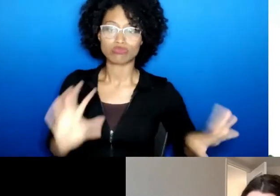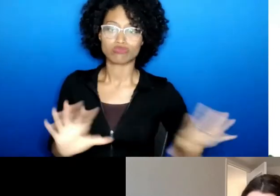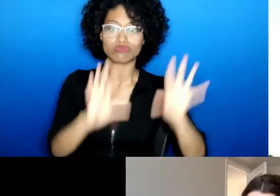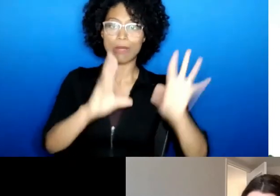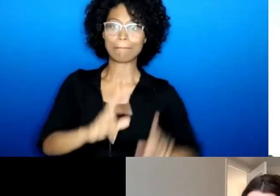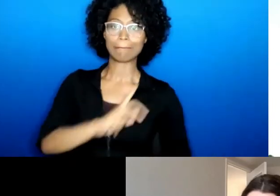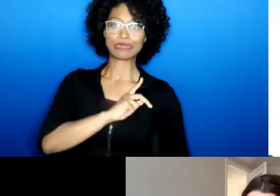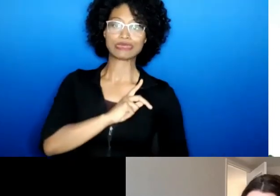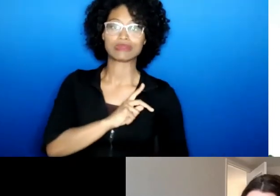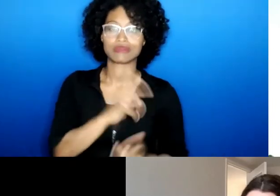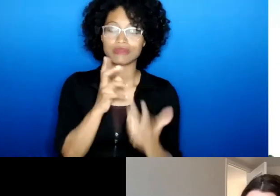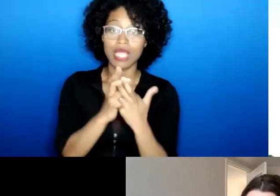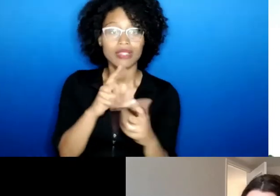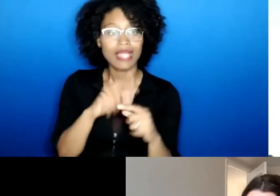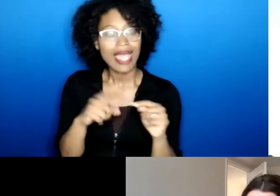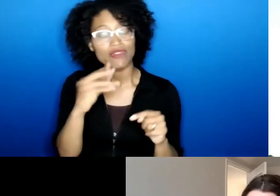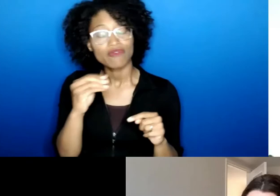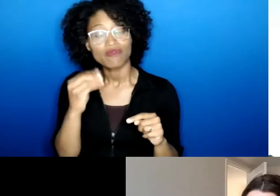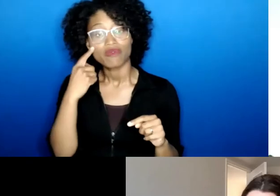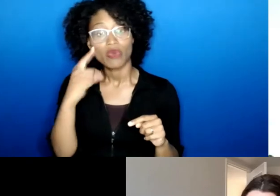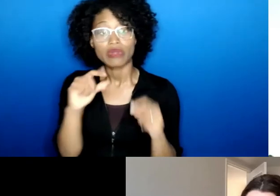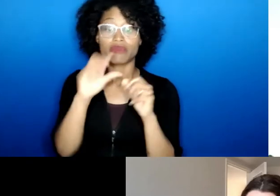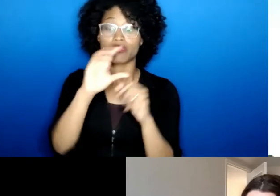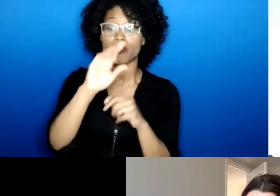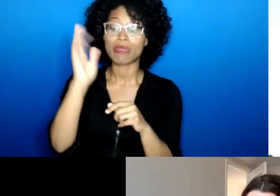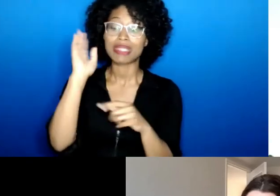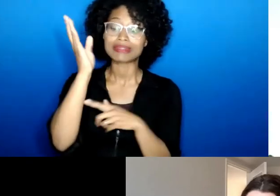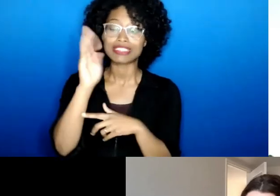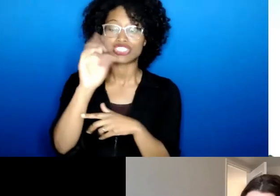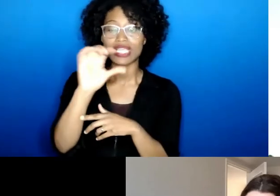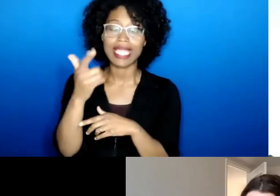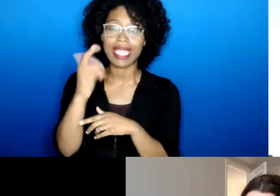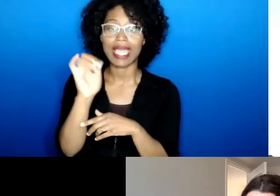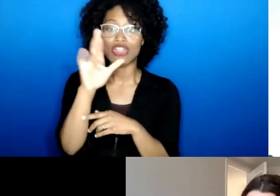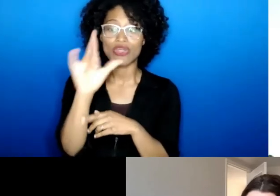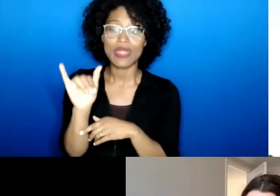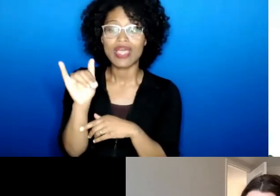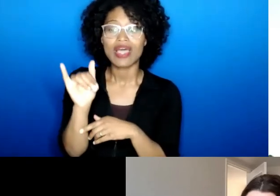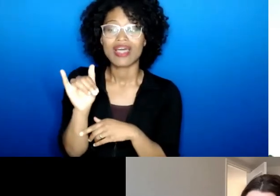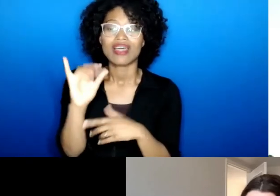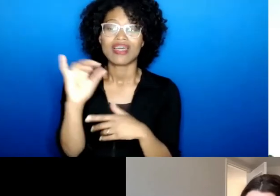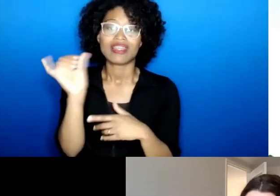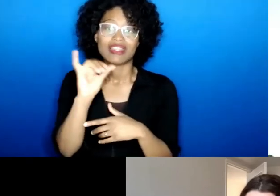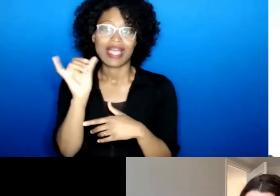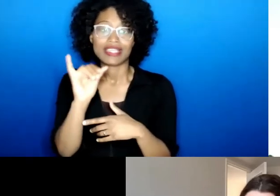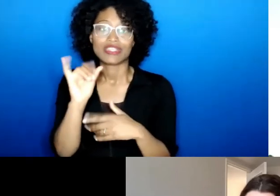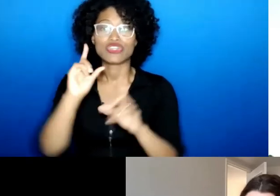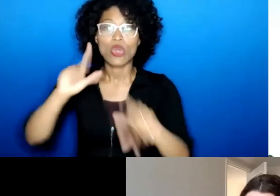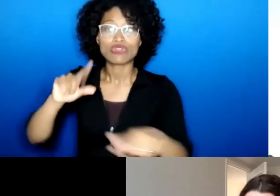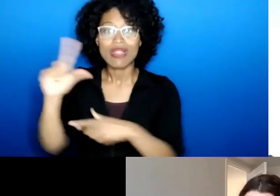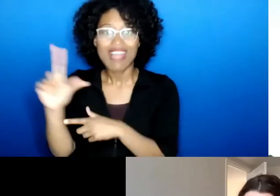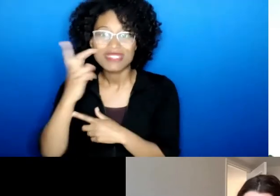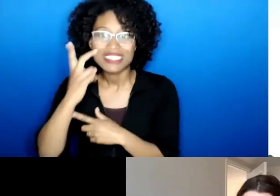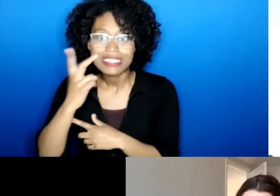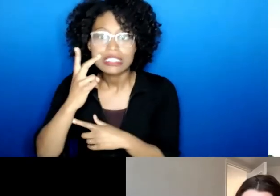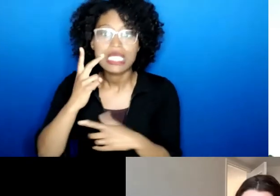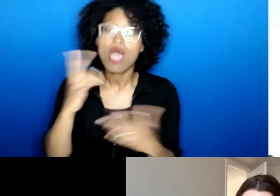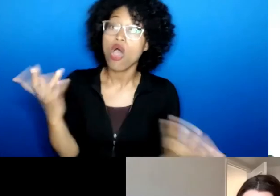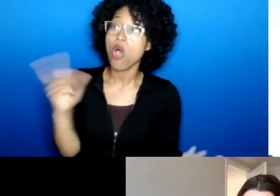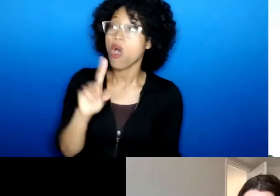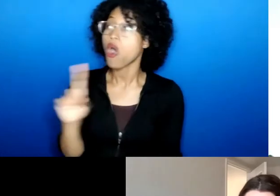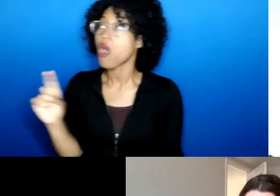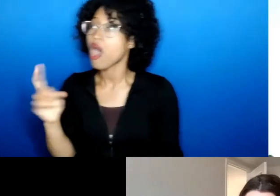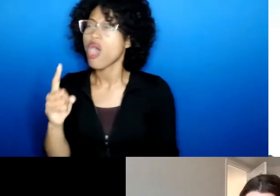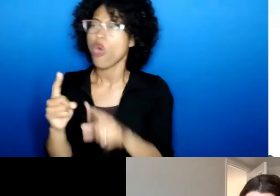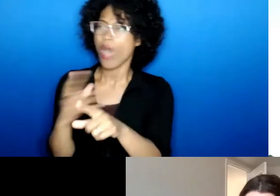who choose to use that modality. It's like going to a library and being able to see presentations and say, oh, I'd like to